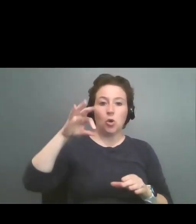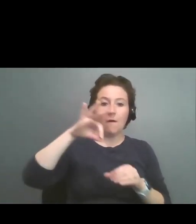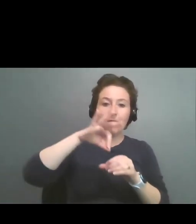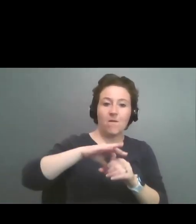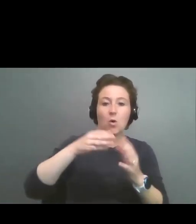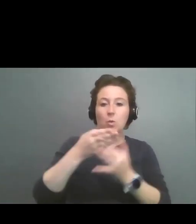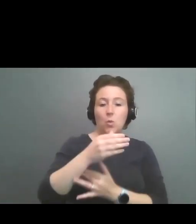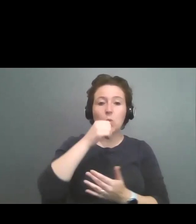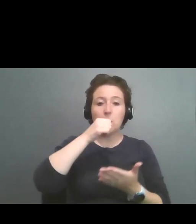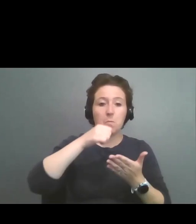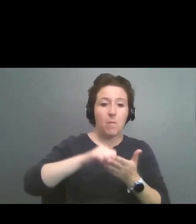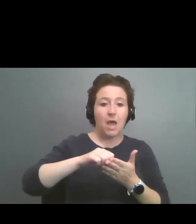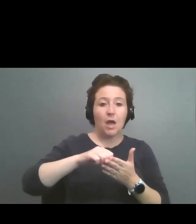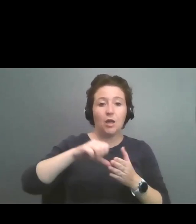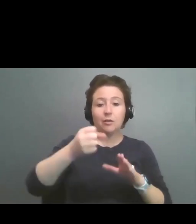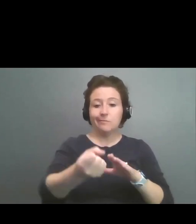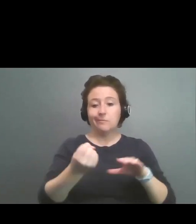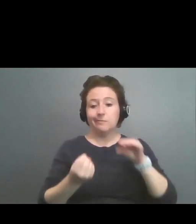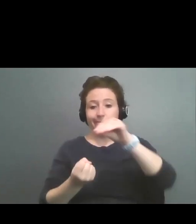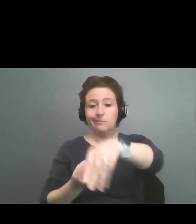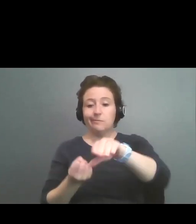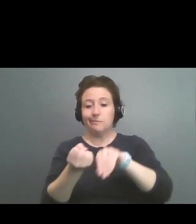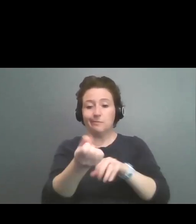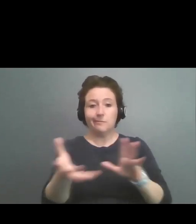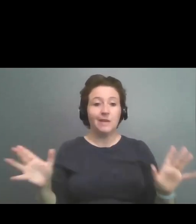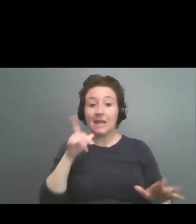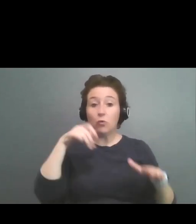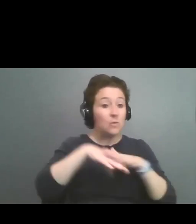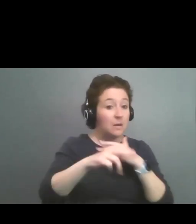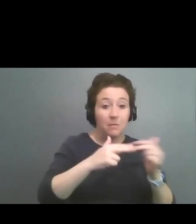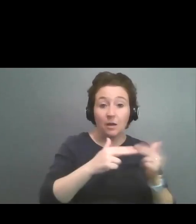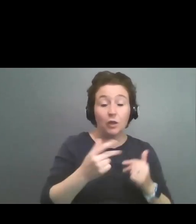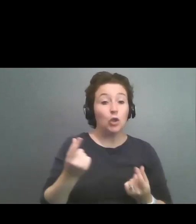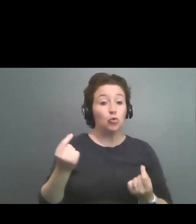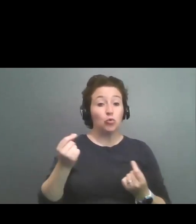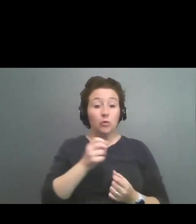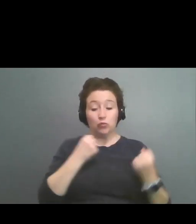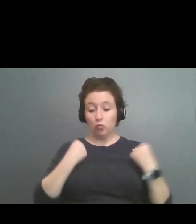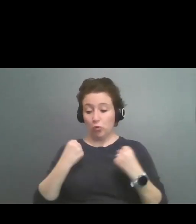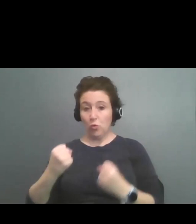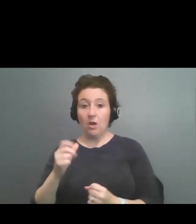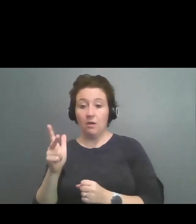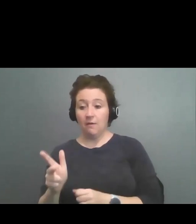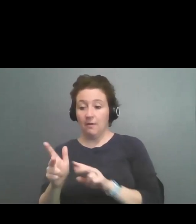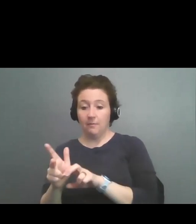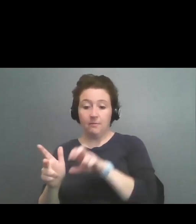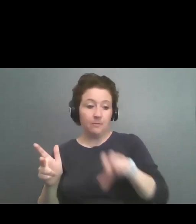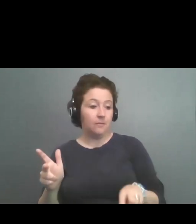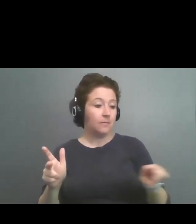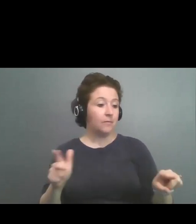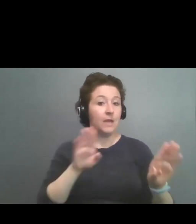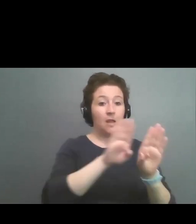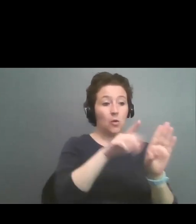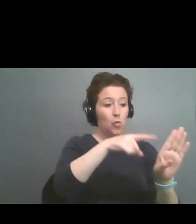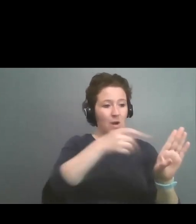so they don't even have to come in the building. All they have to do is get out of their car and walk to our door and drop it in the